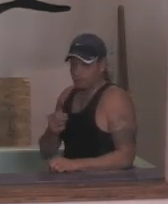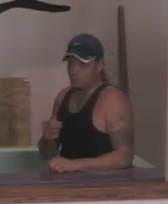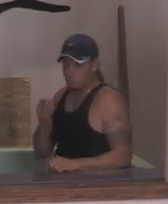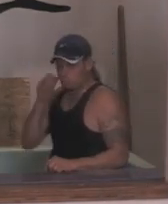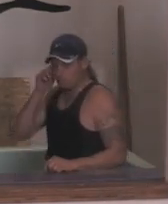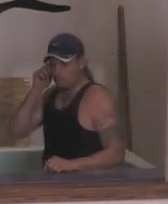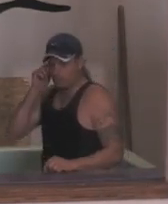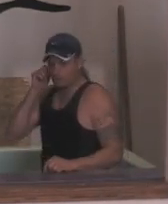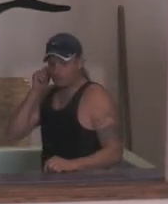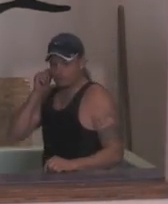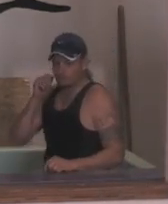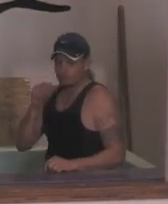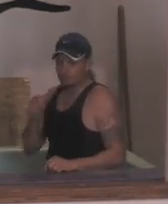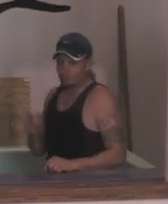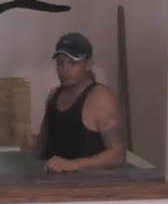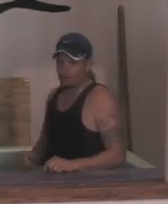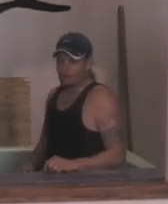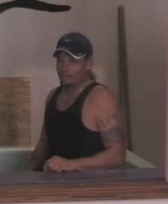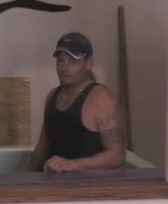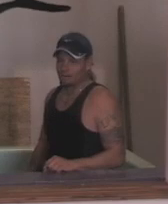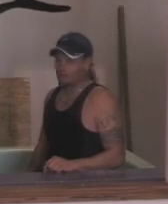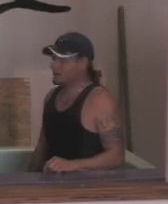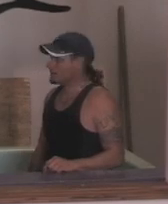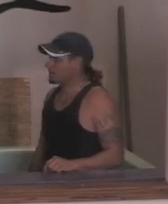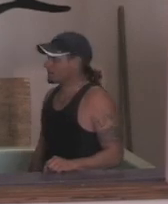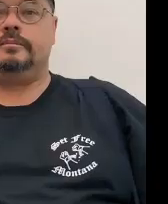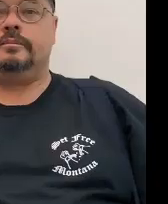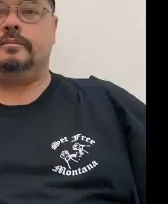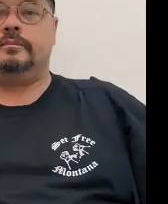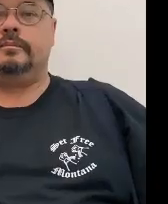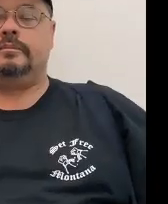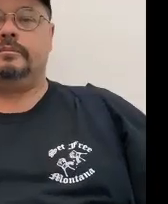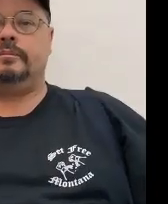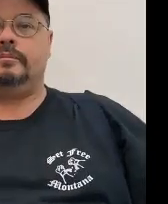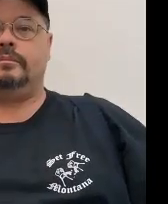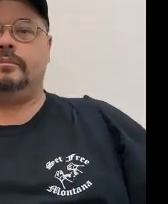a close-up of this.